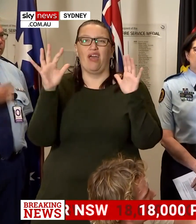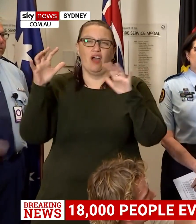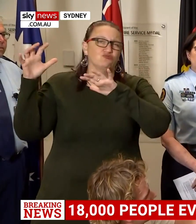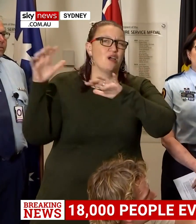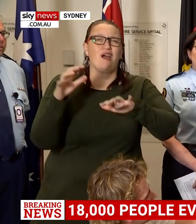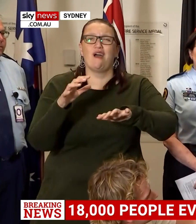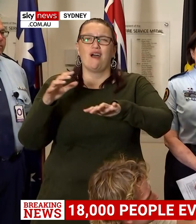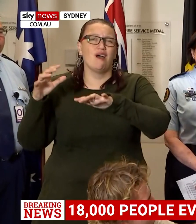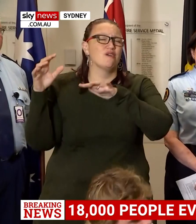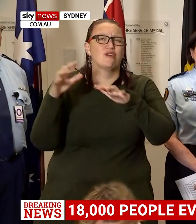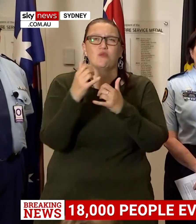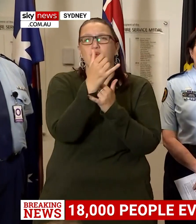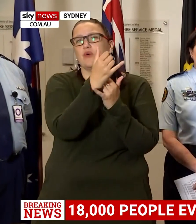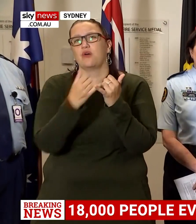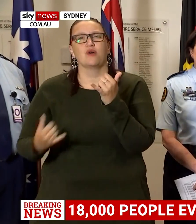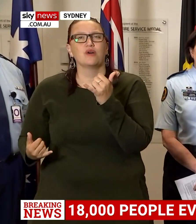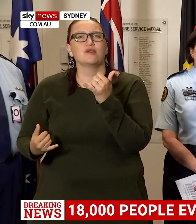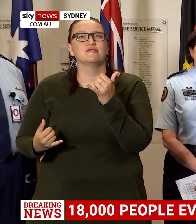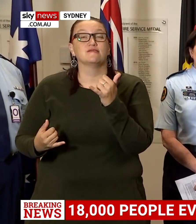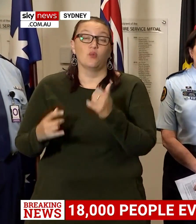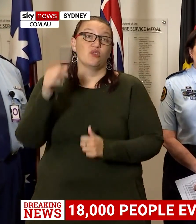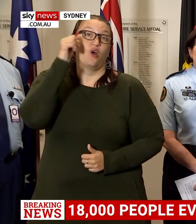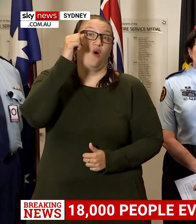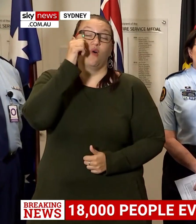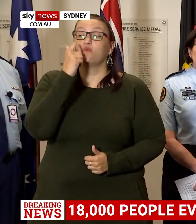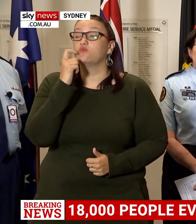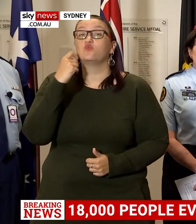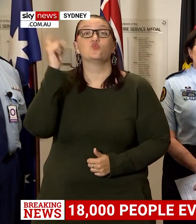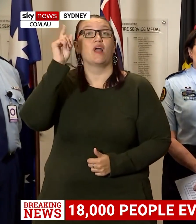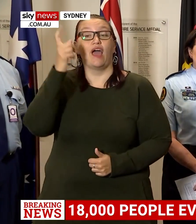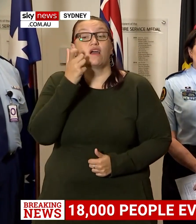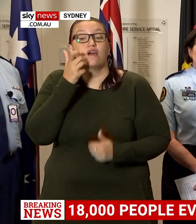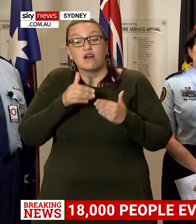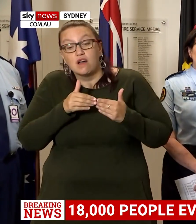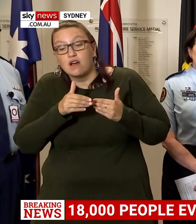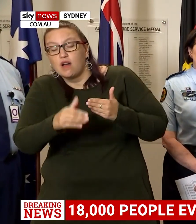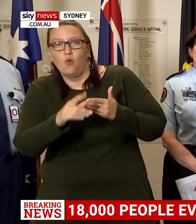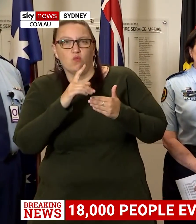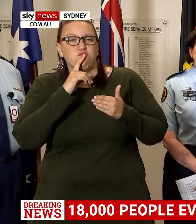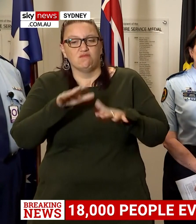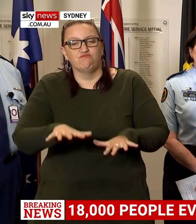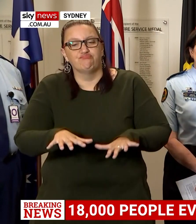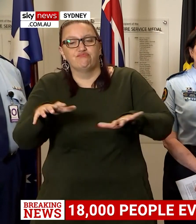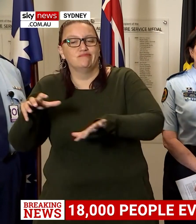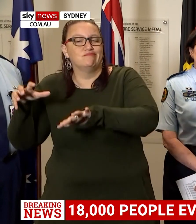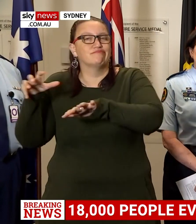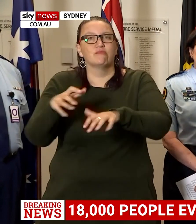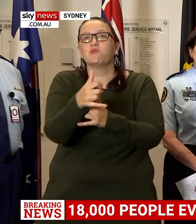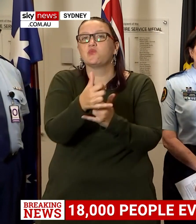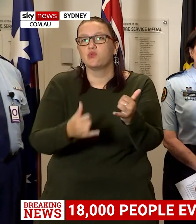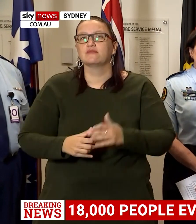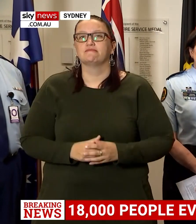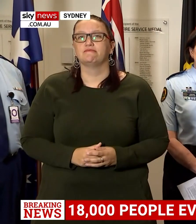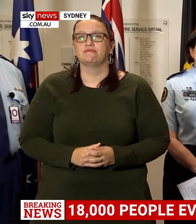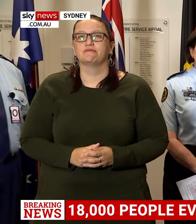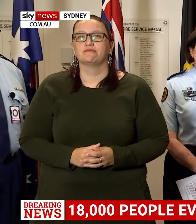many communities will experience increasing heavy rainfall, and as we advised yesterday, about 18,000 people have been